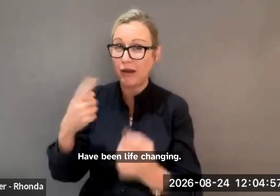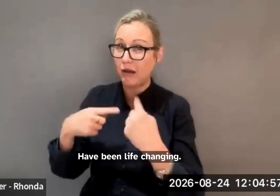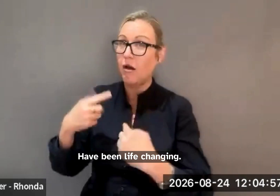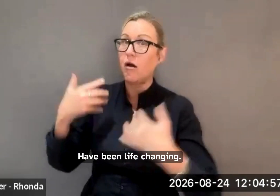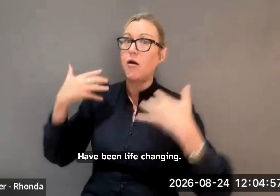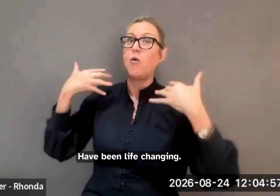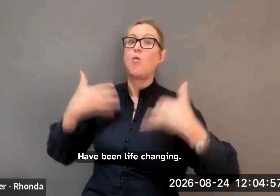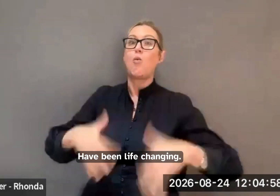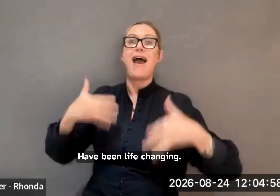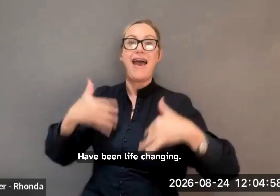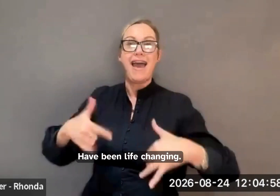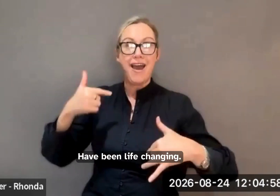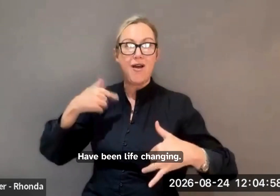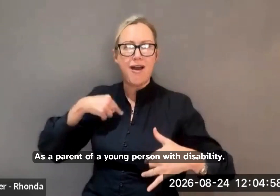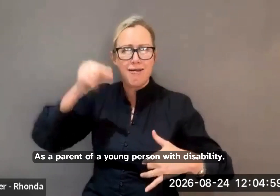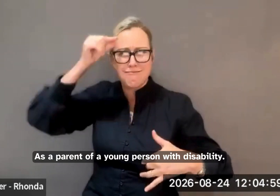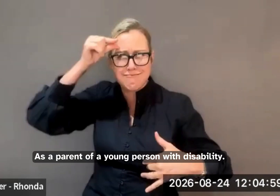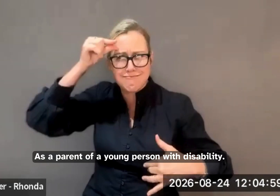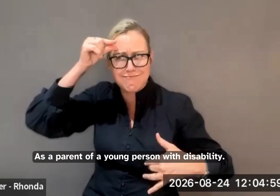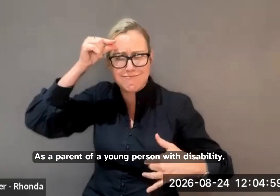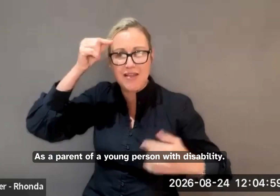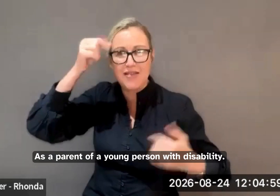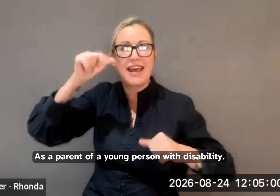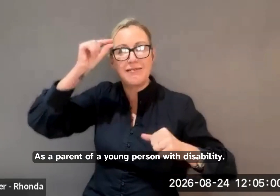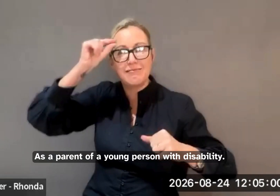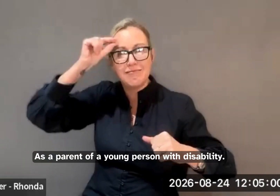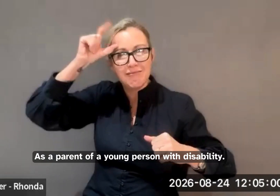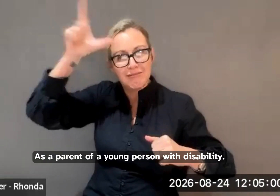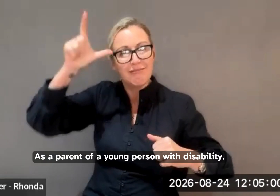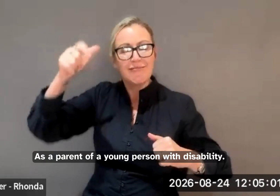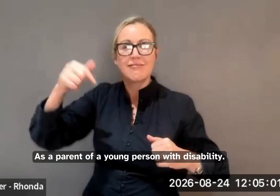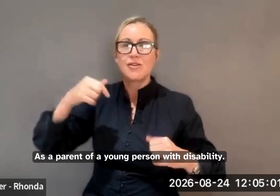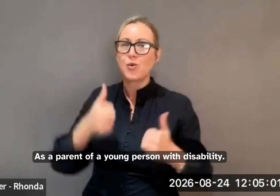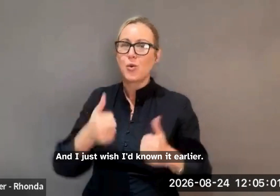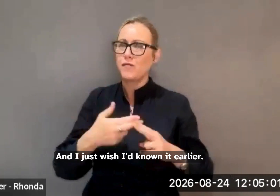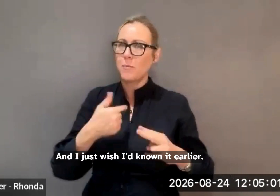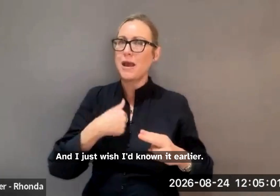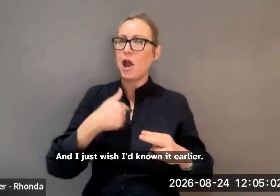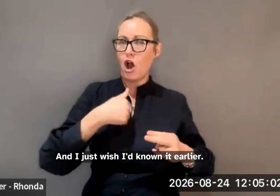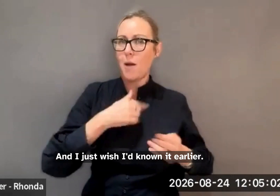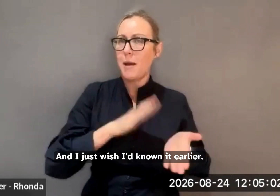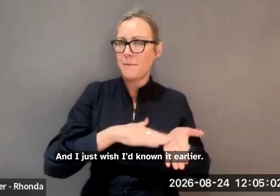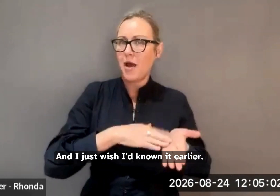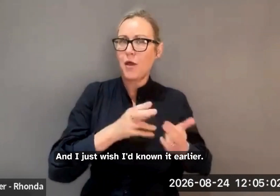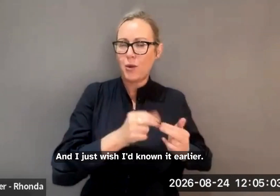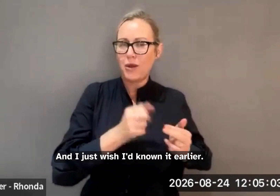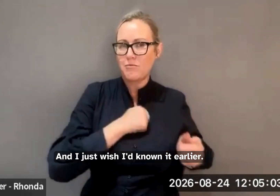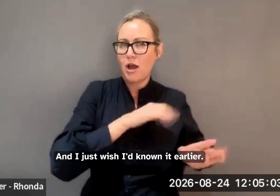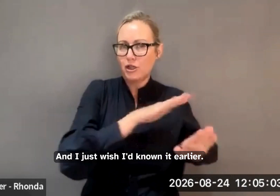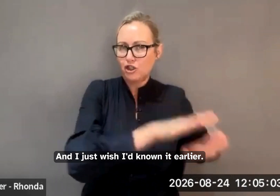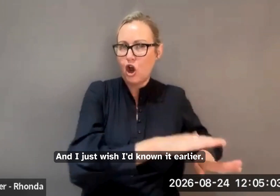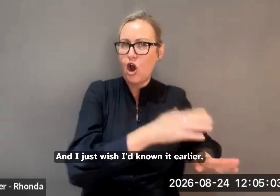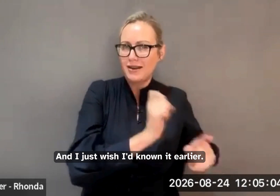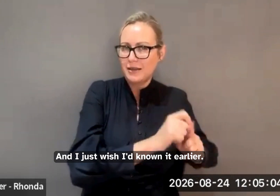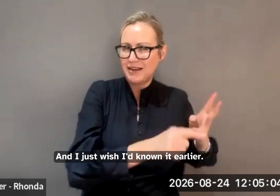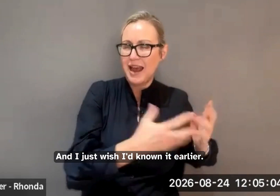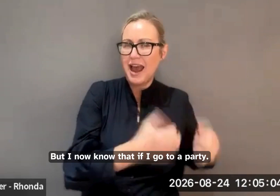the way have been life-changing as a parent of a young person with disability. And I just wish I'd known it